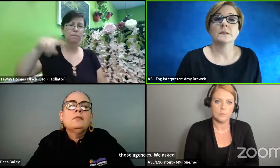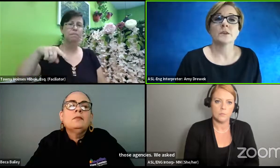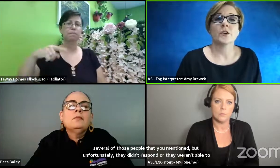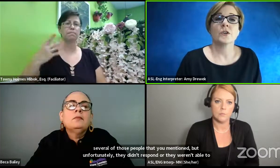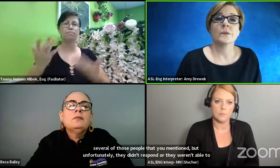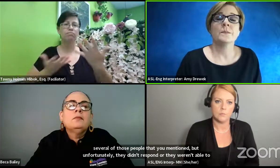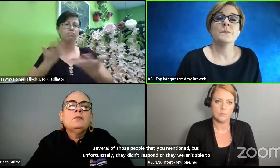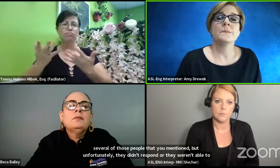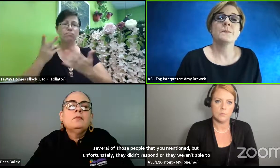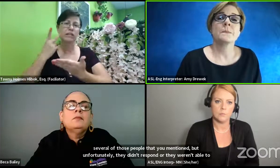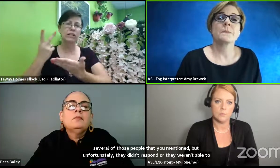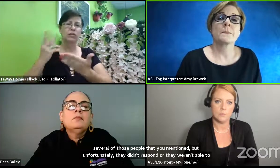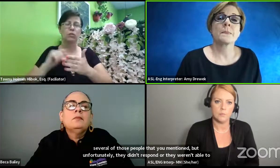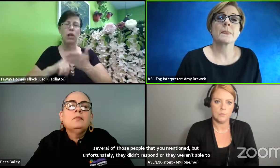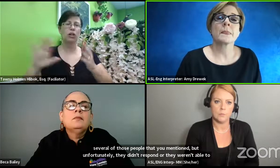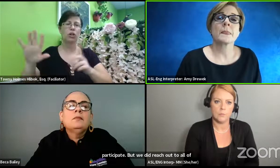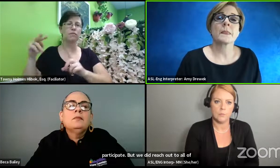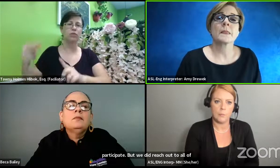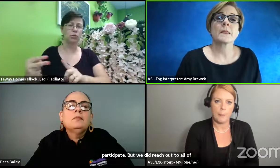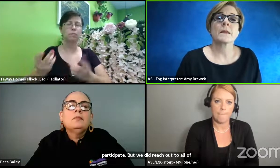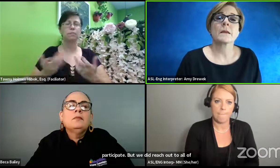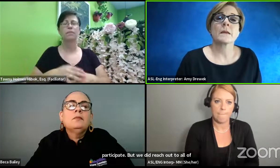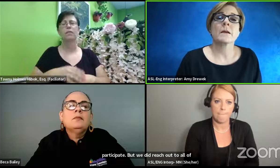all voices heard.